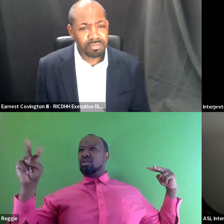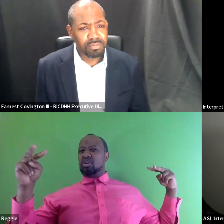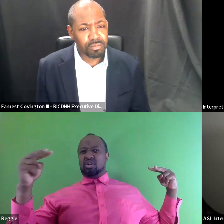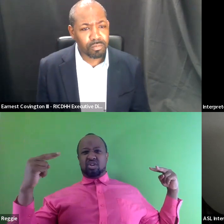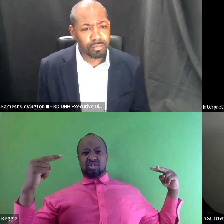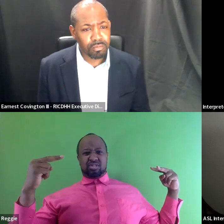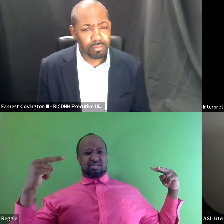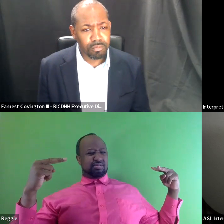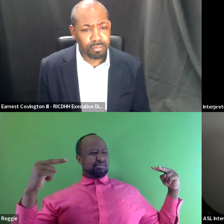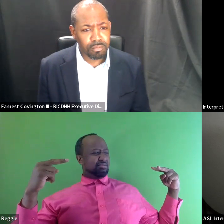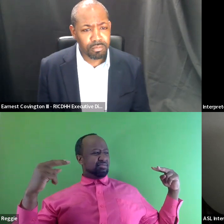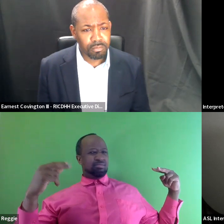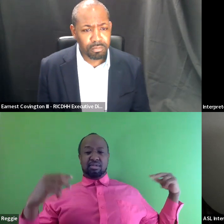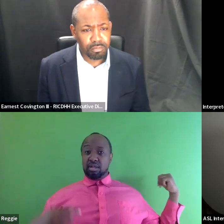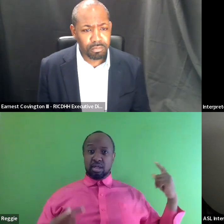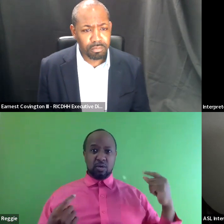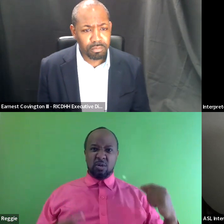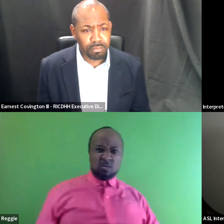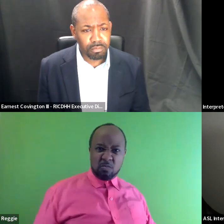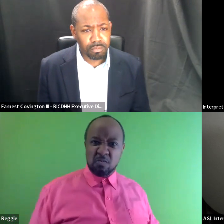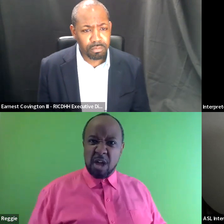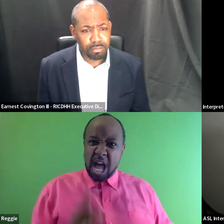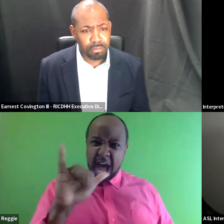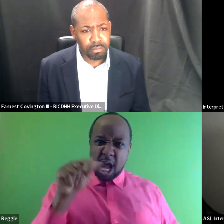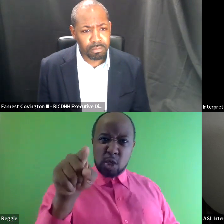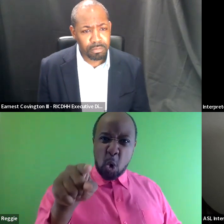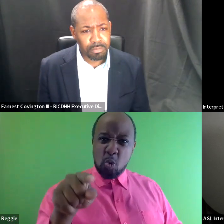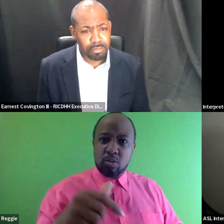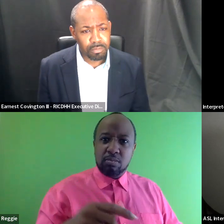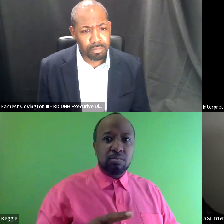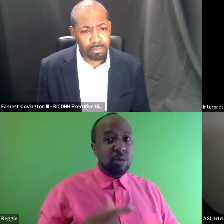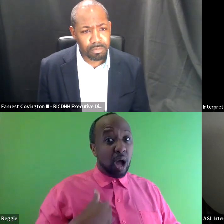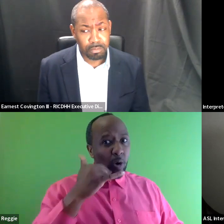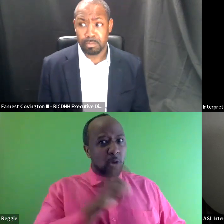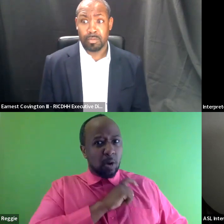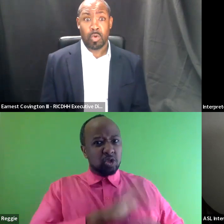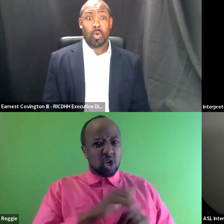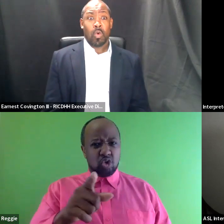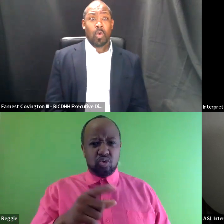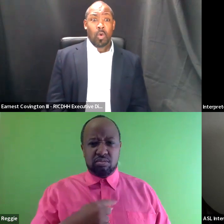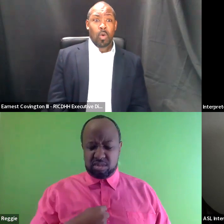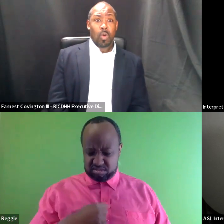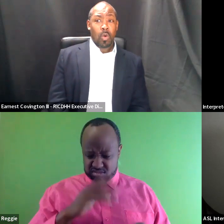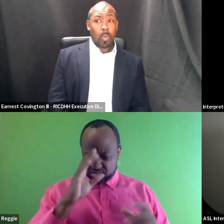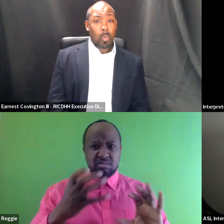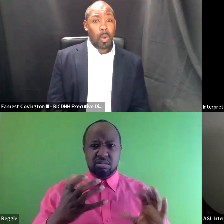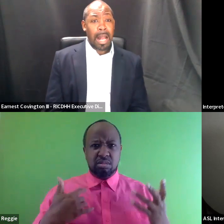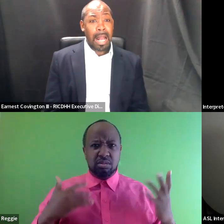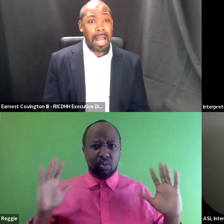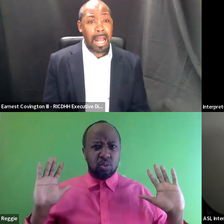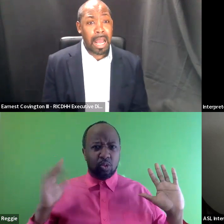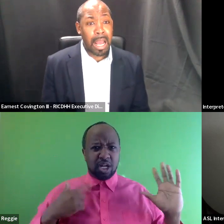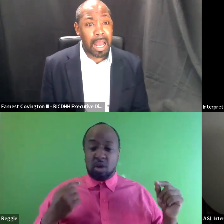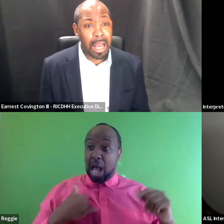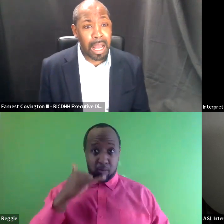staring. So I finally turned around and looked them in the eye, and they made this face and said, "Hey, you, I'm going to call the cops on